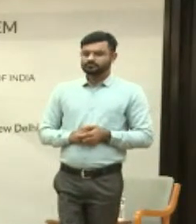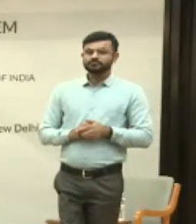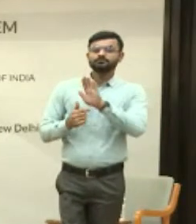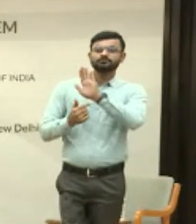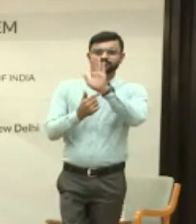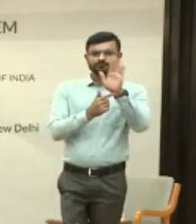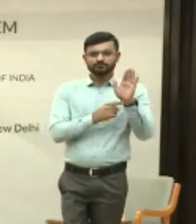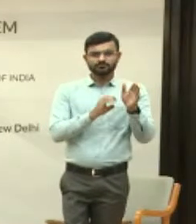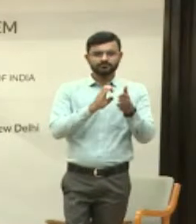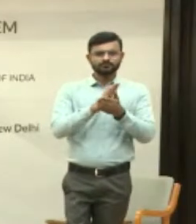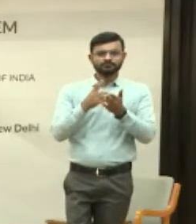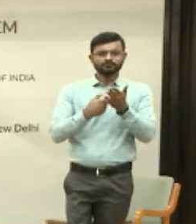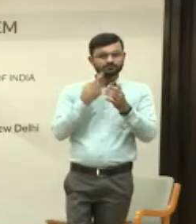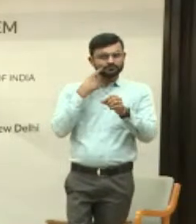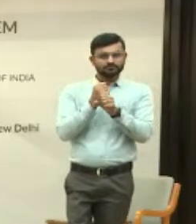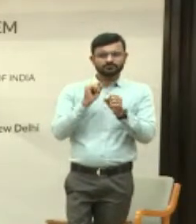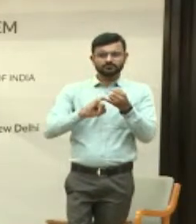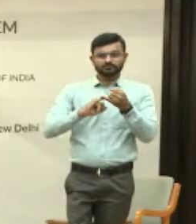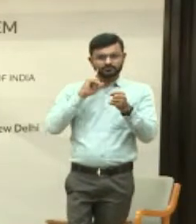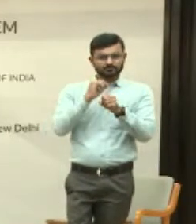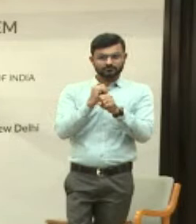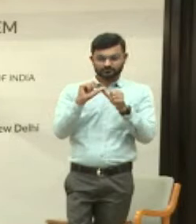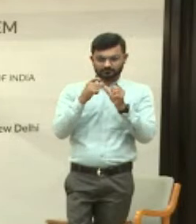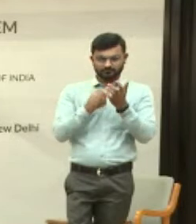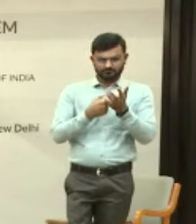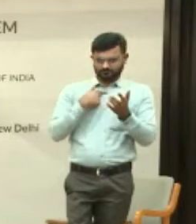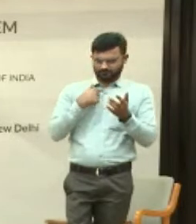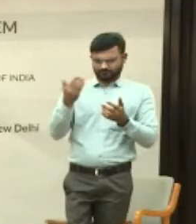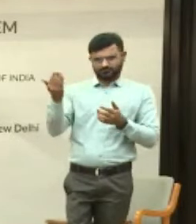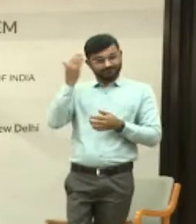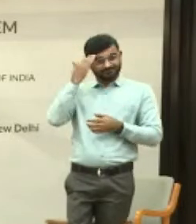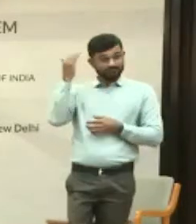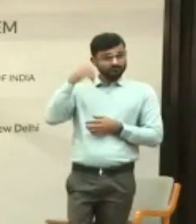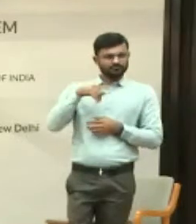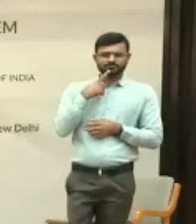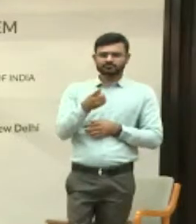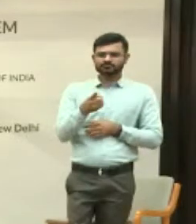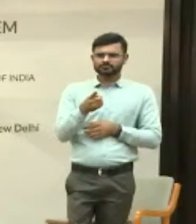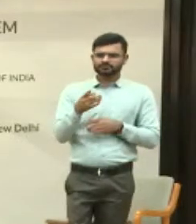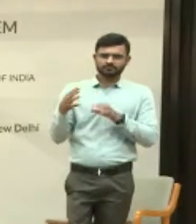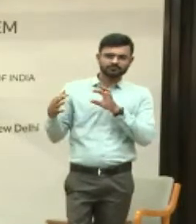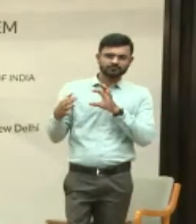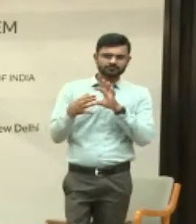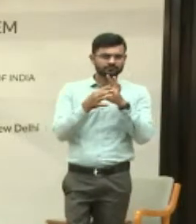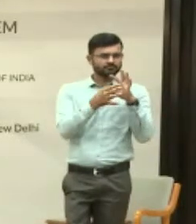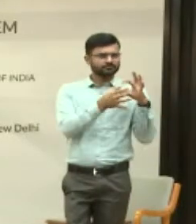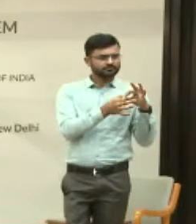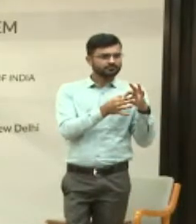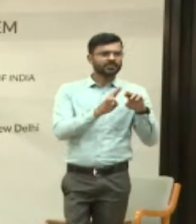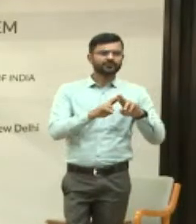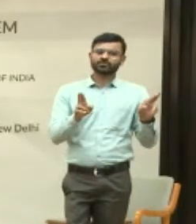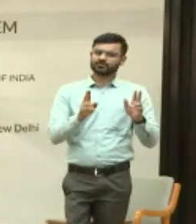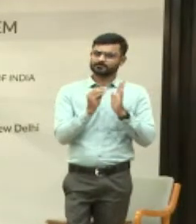advertisements for Churchill cigars. So for all I know, those posts still exist.